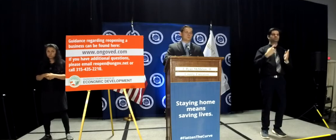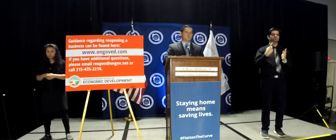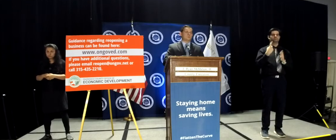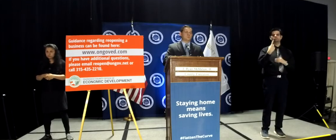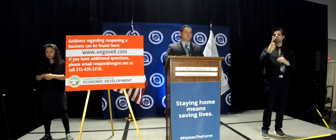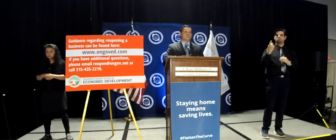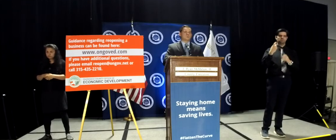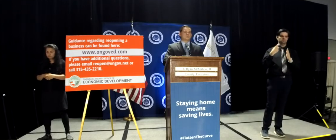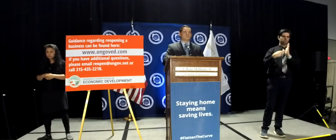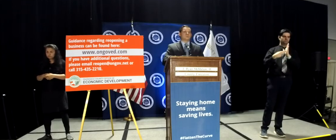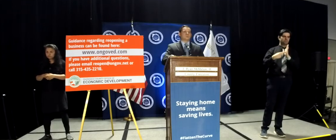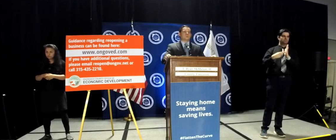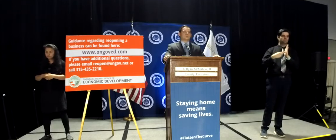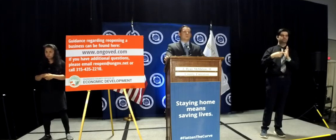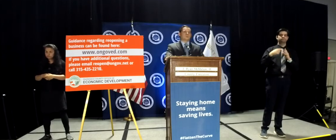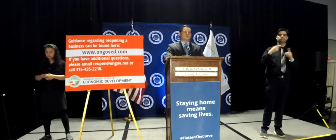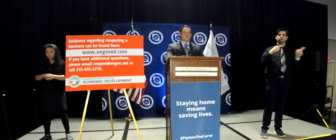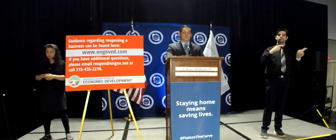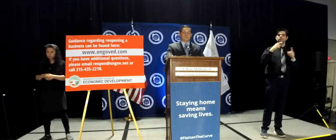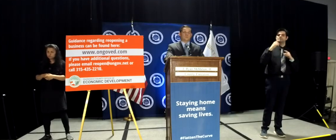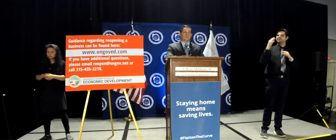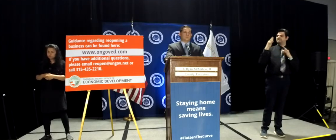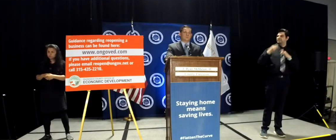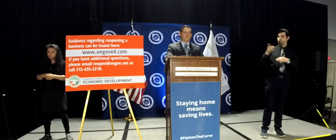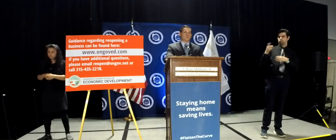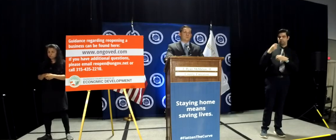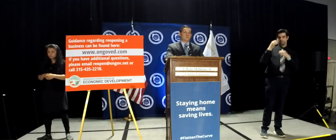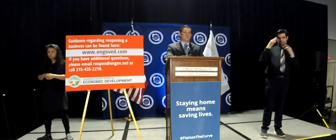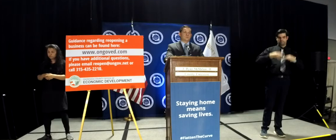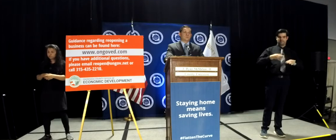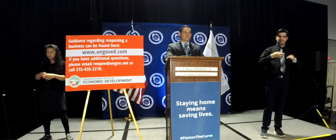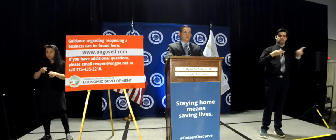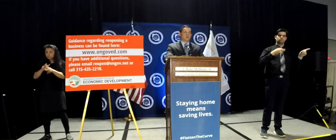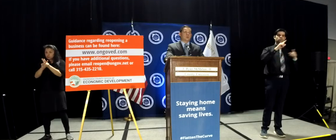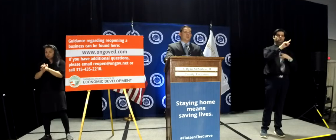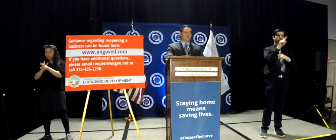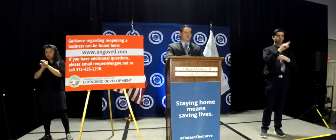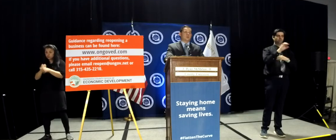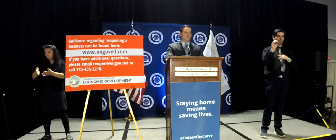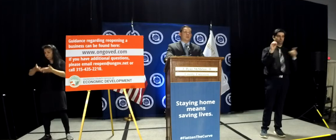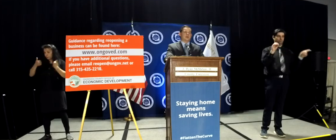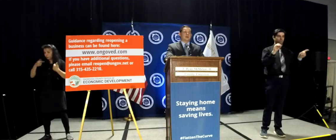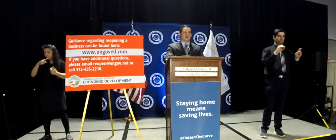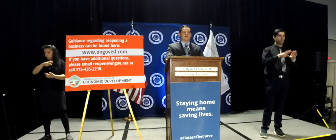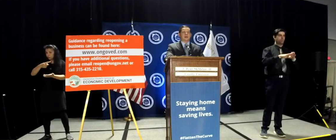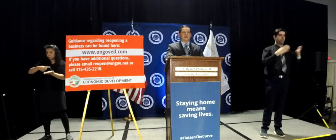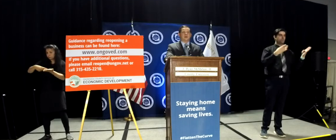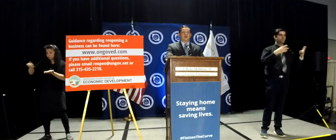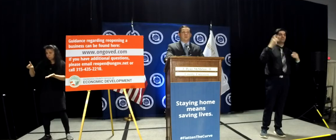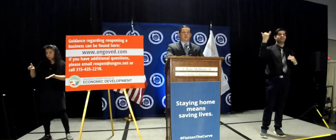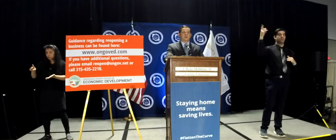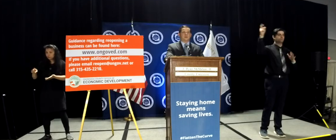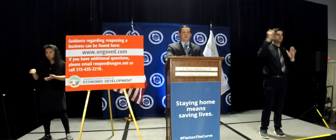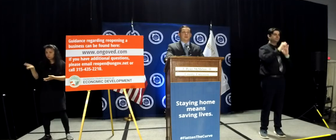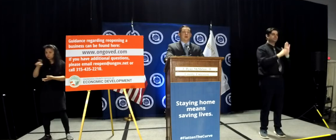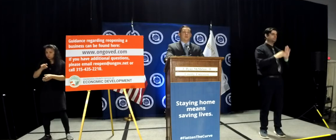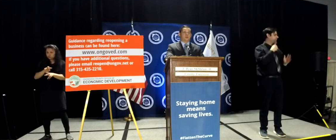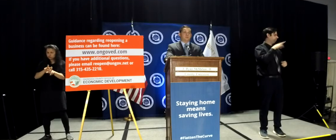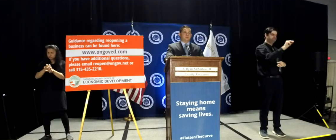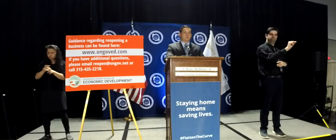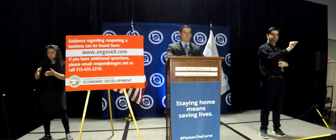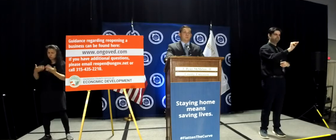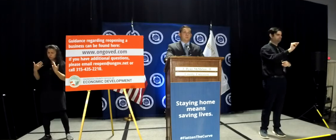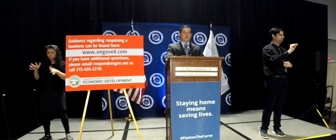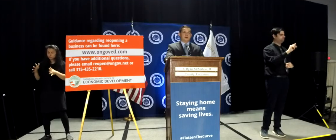open last week, and then the state's guidance today said zoos can't open. What do you do in that case? Yeah, Onondaga County government is a